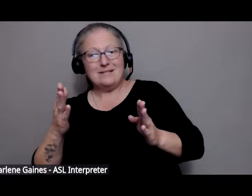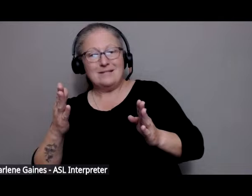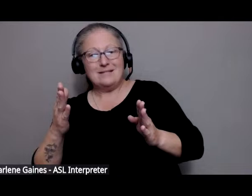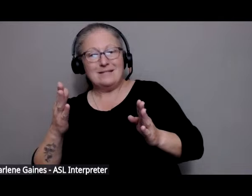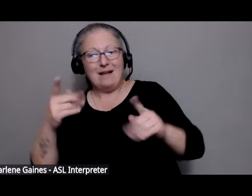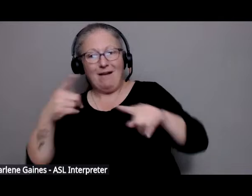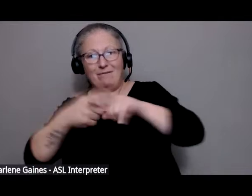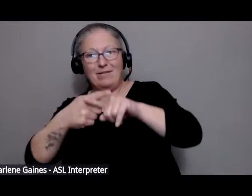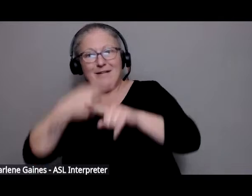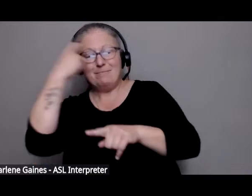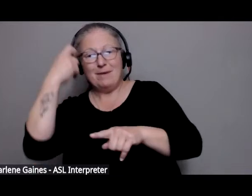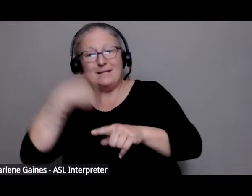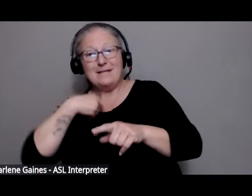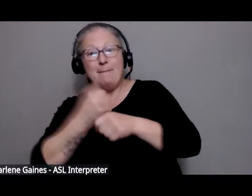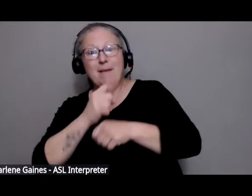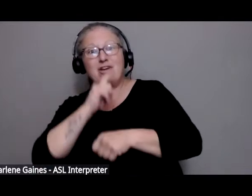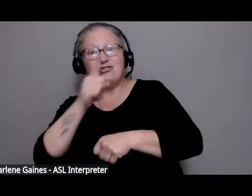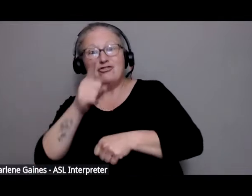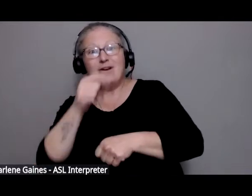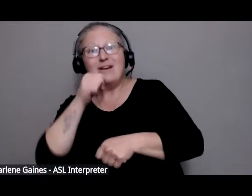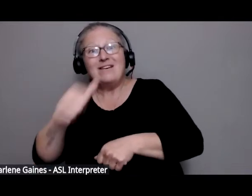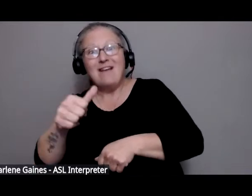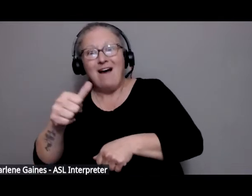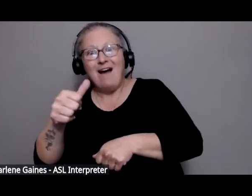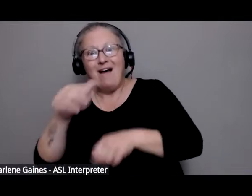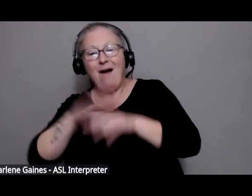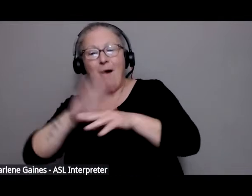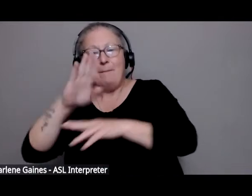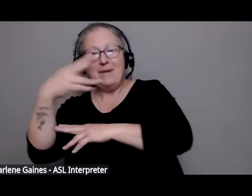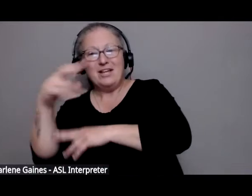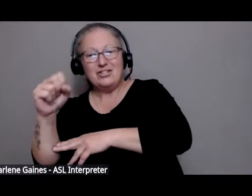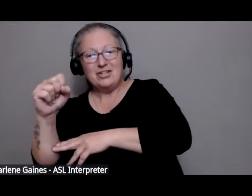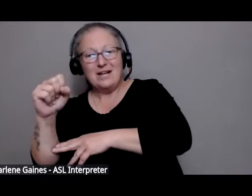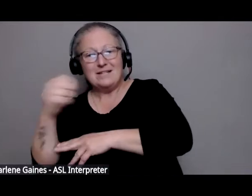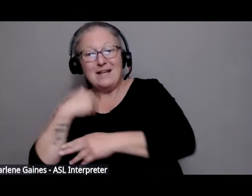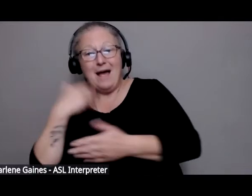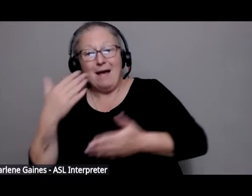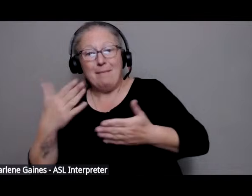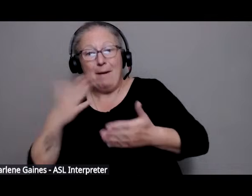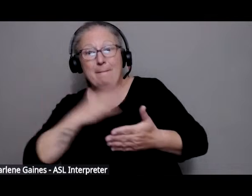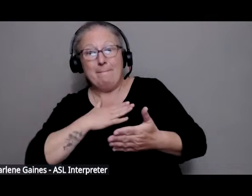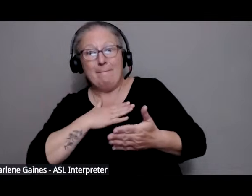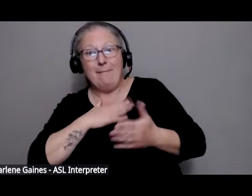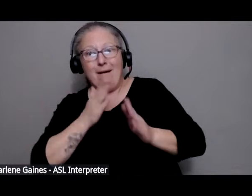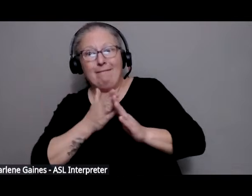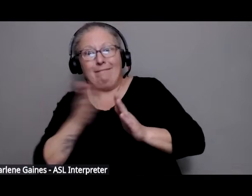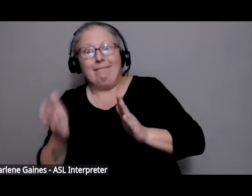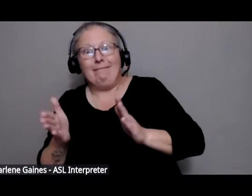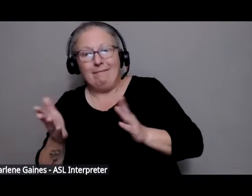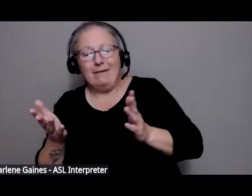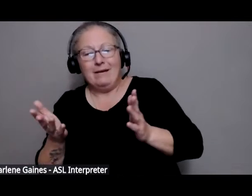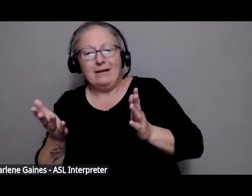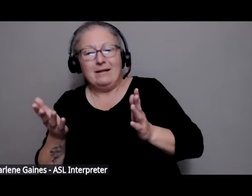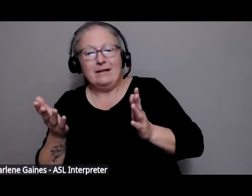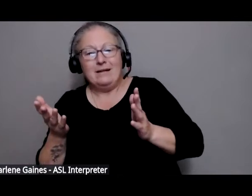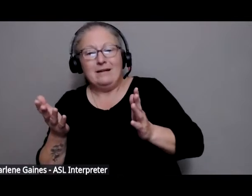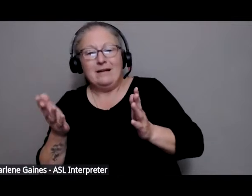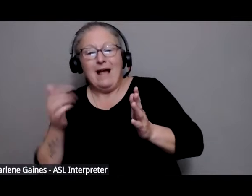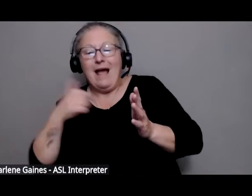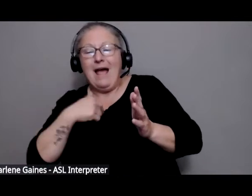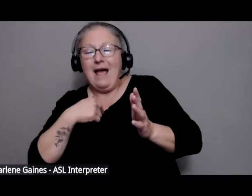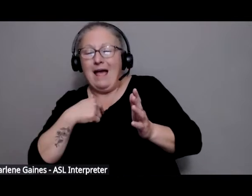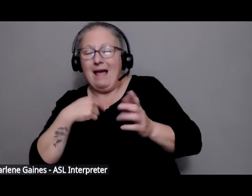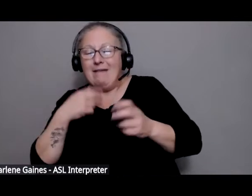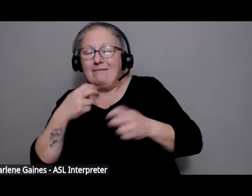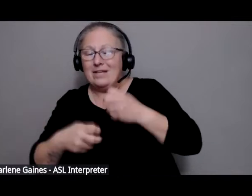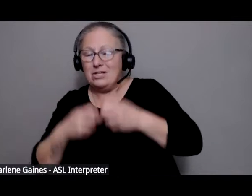conflicts because I make sure it's not on the BHS. So then I might have mine right next to it. And so that's where I'm having some